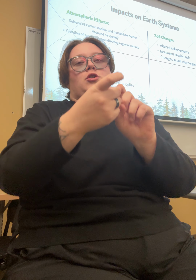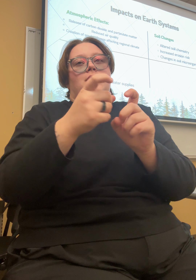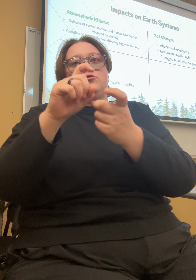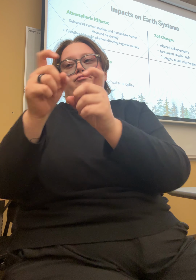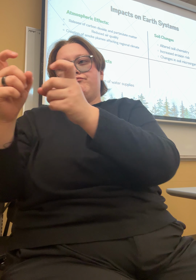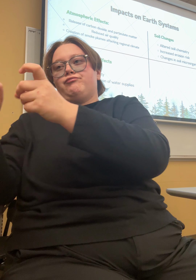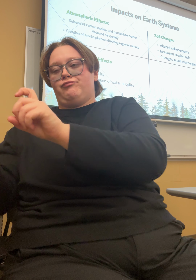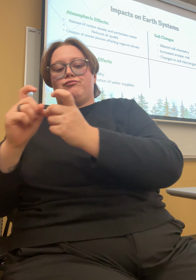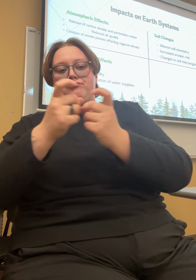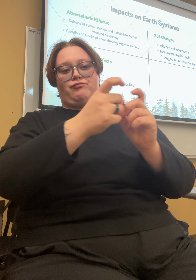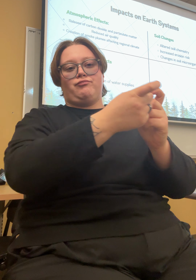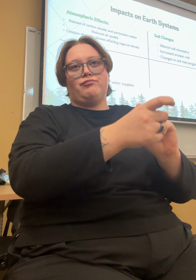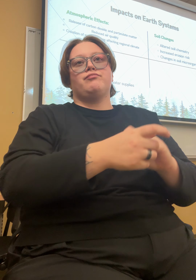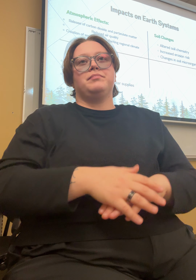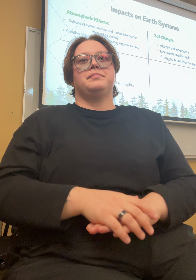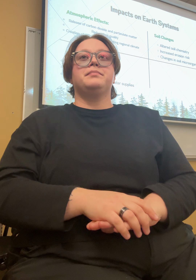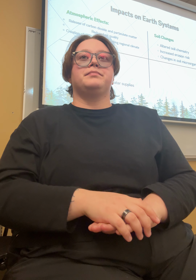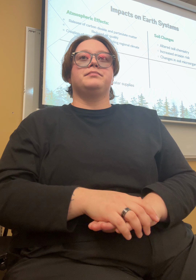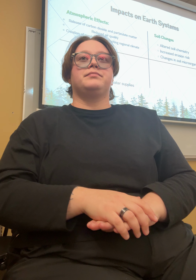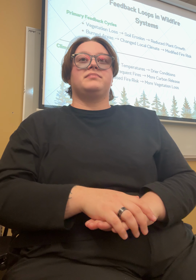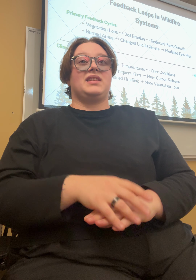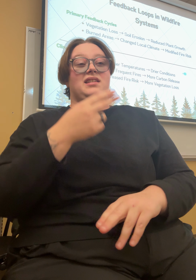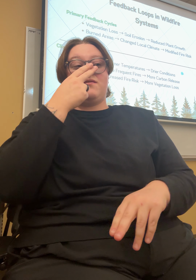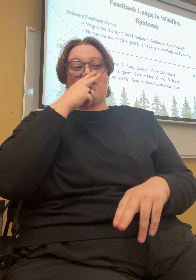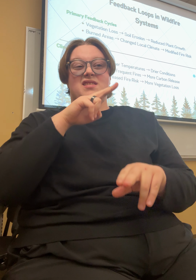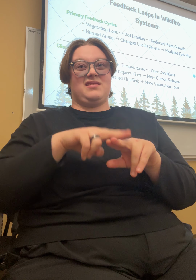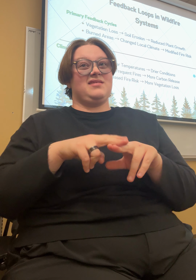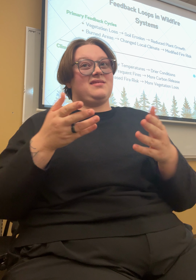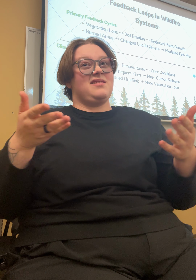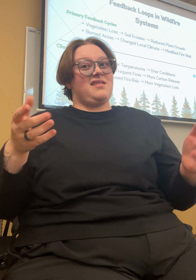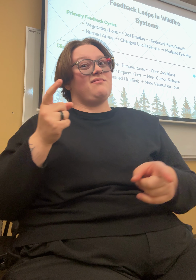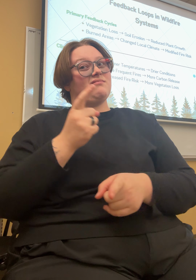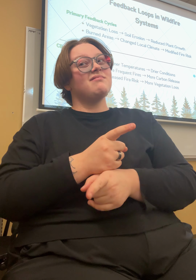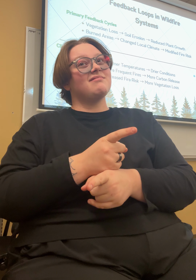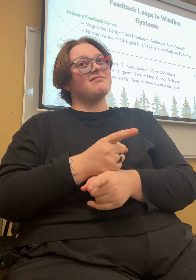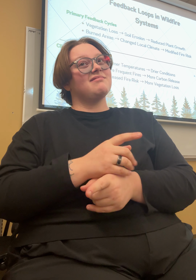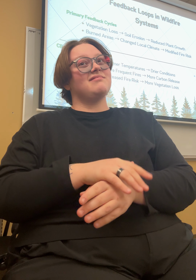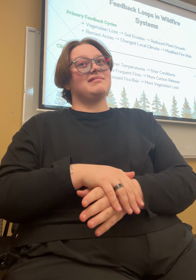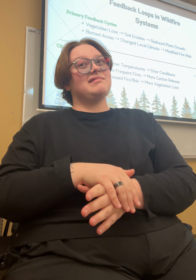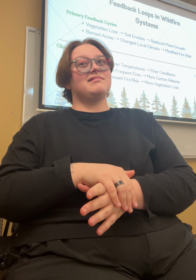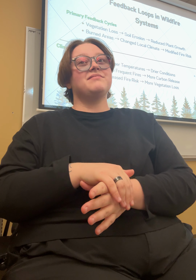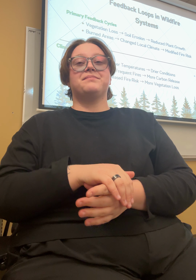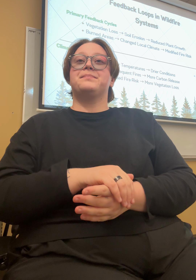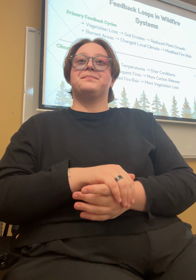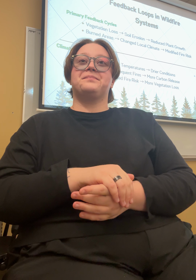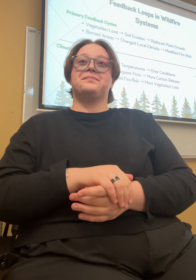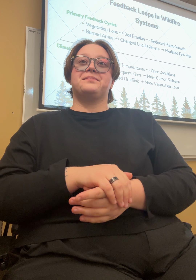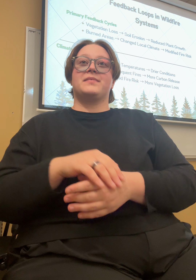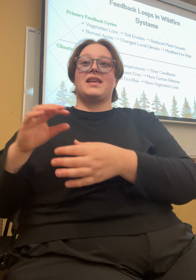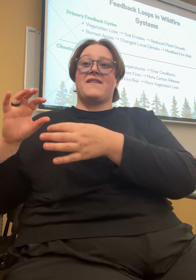So, it's pretty fun stuff. Then we have feedback loops in wildfire